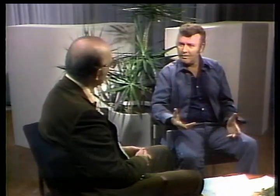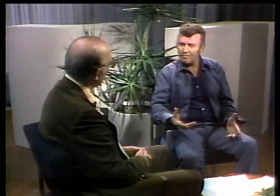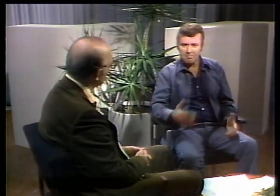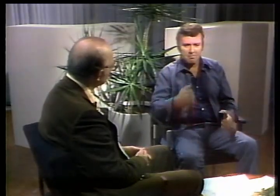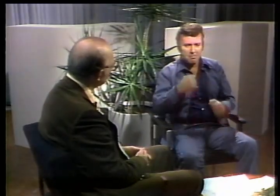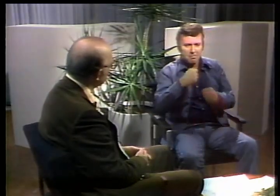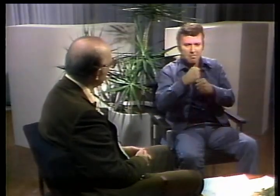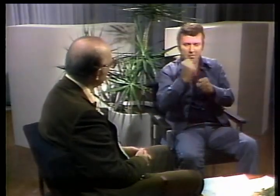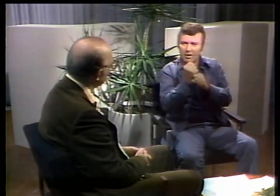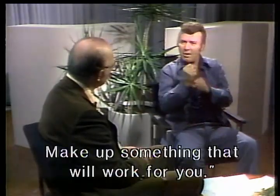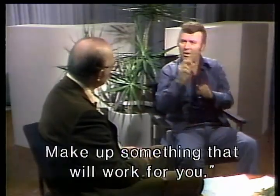That's right.